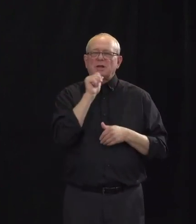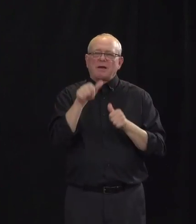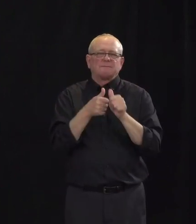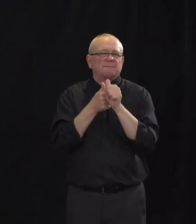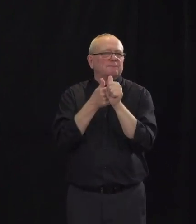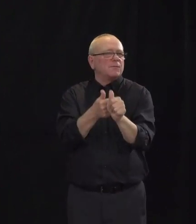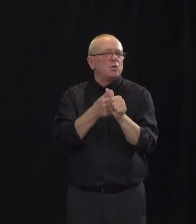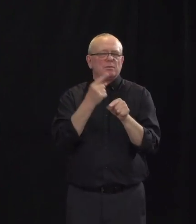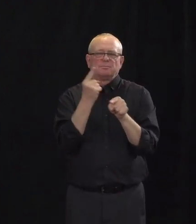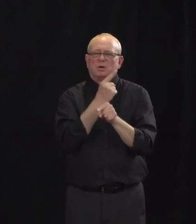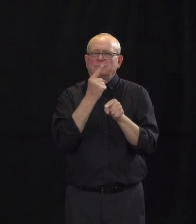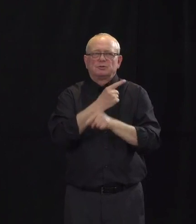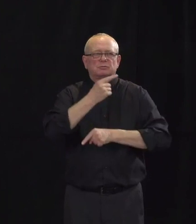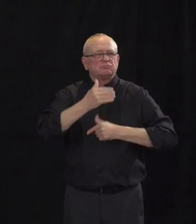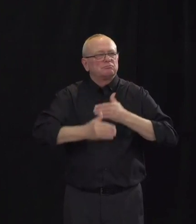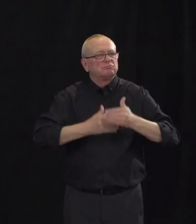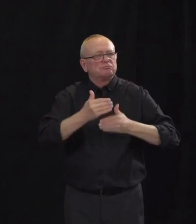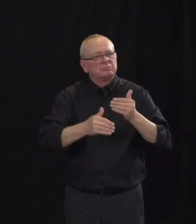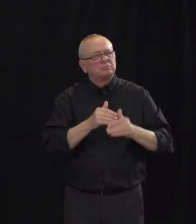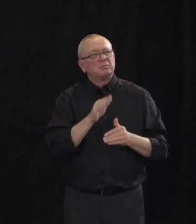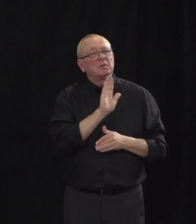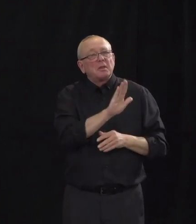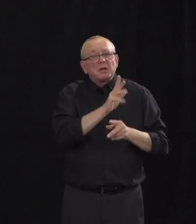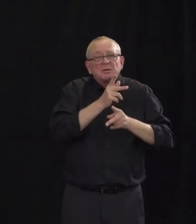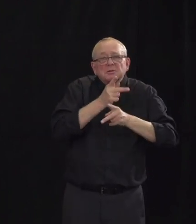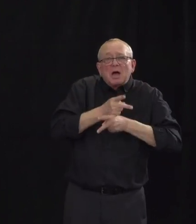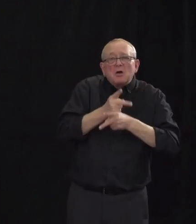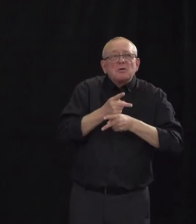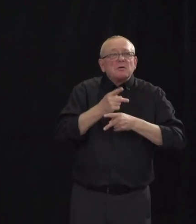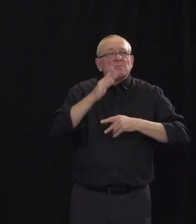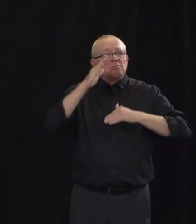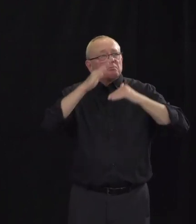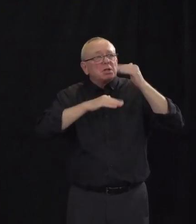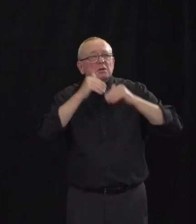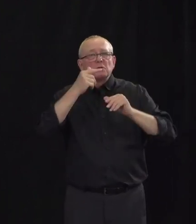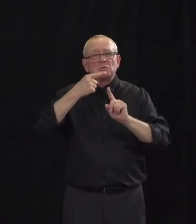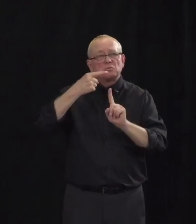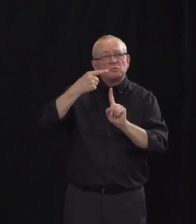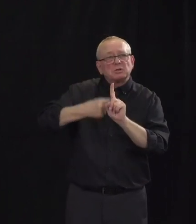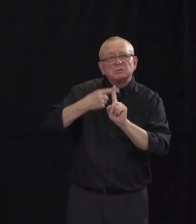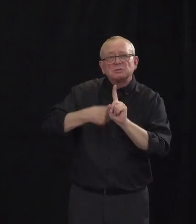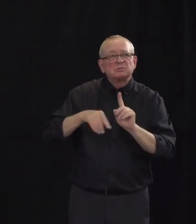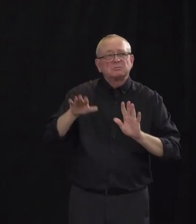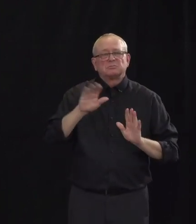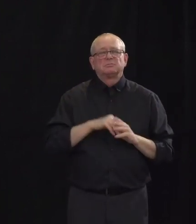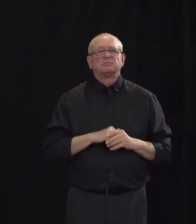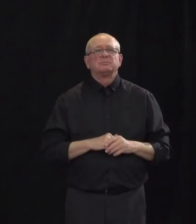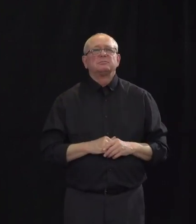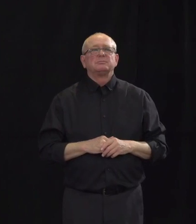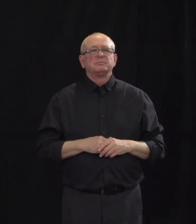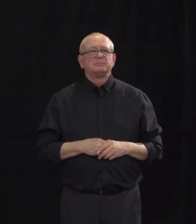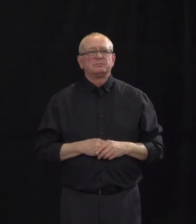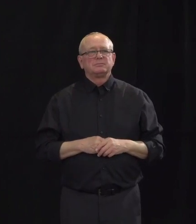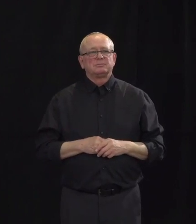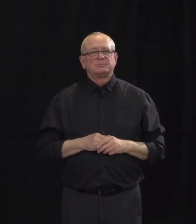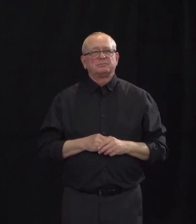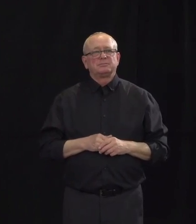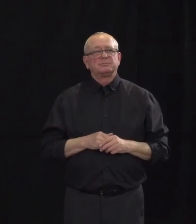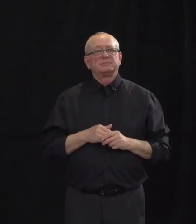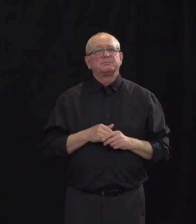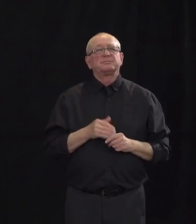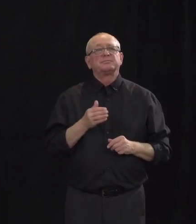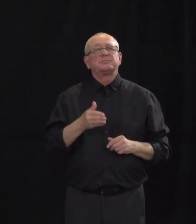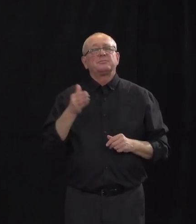I want to thank the Government of Canada for a number of measures introduced this week, including today's announcement about a